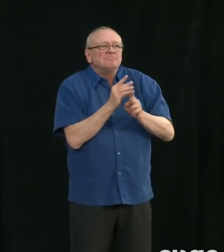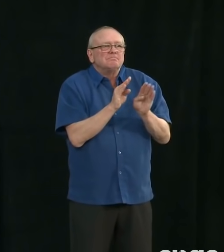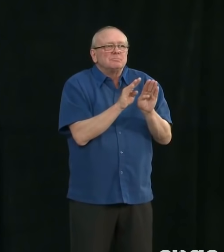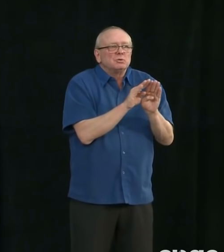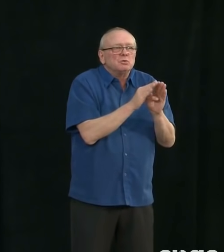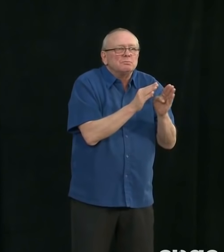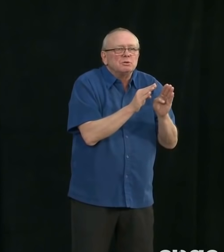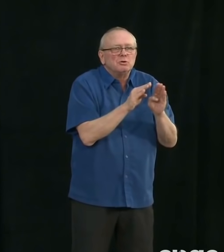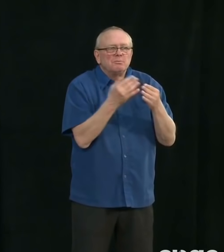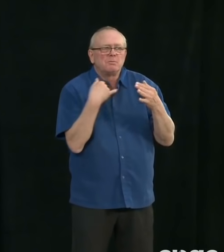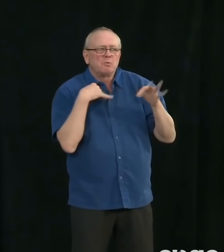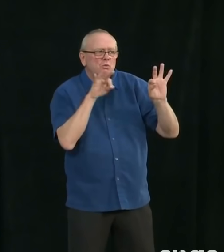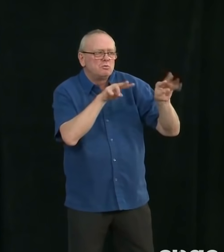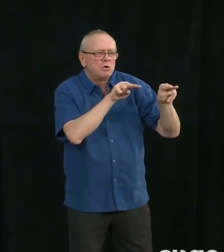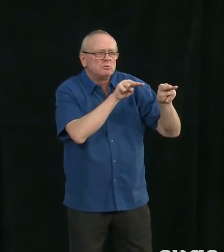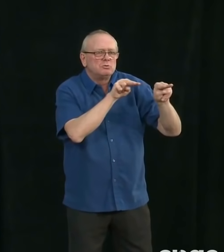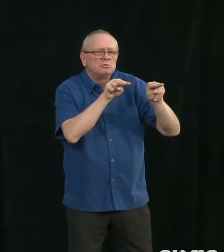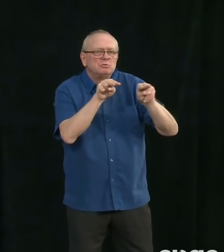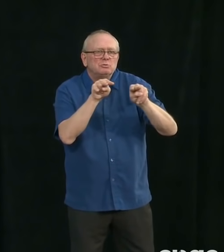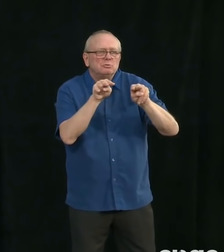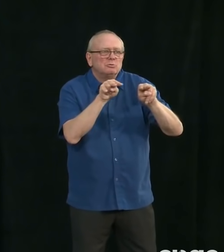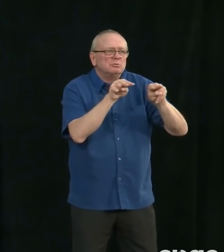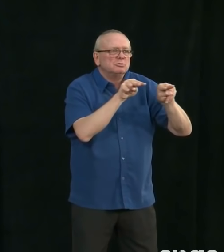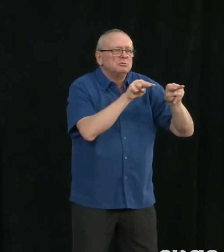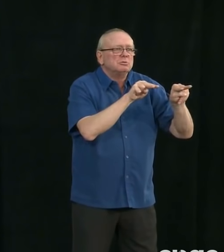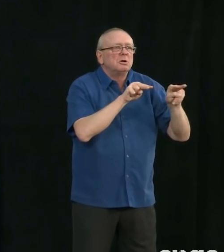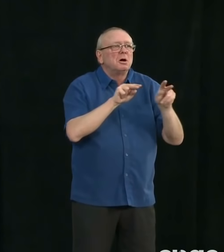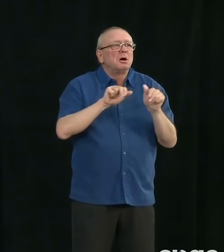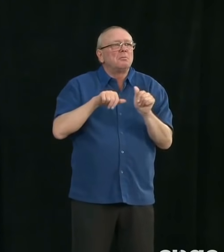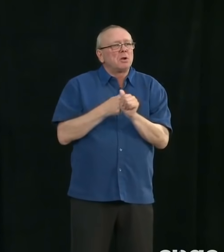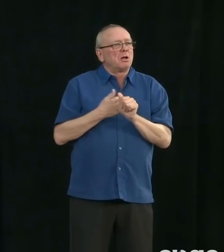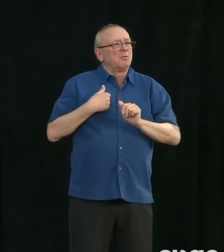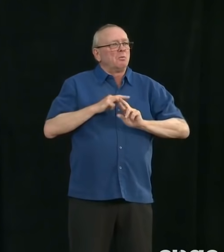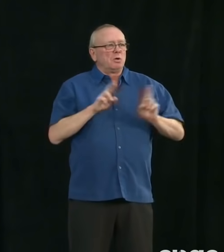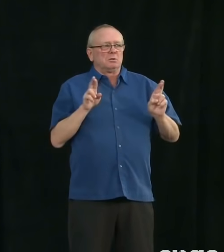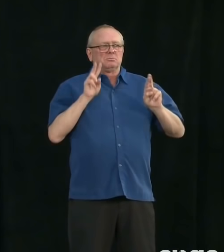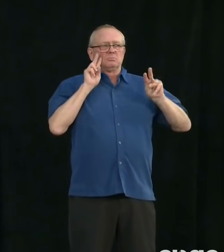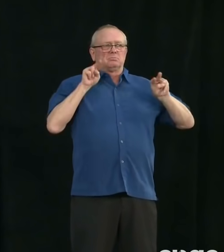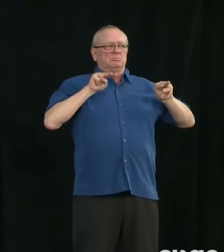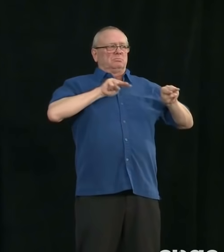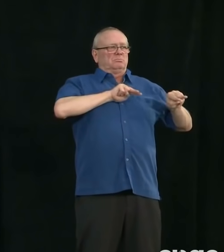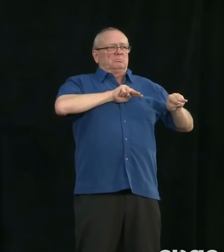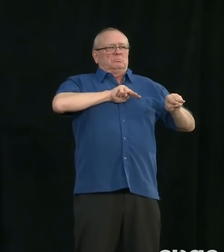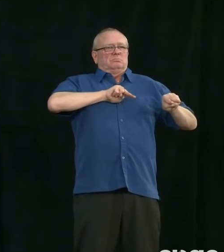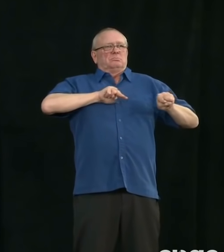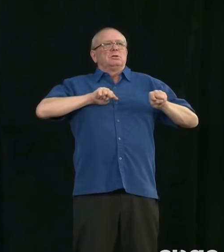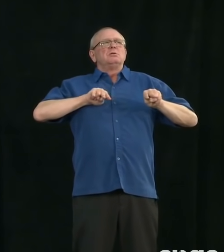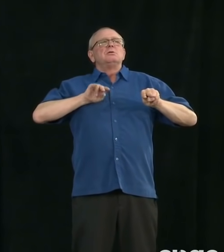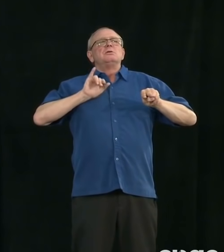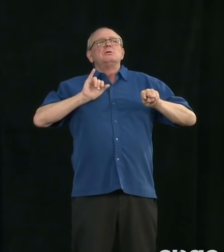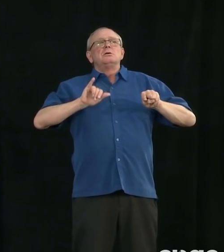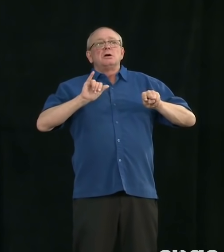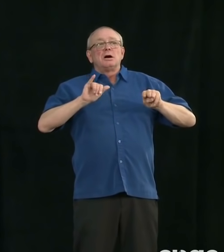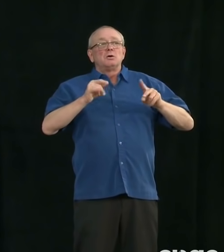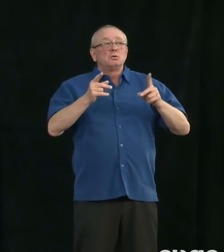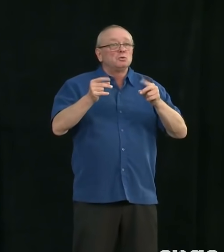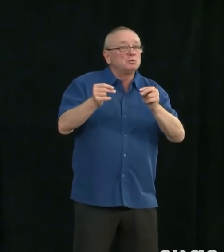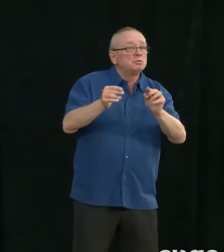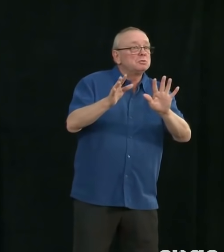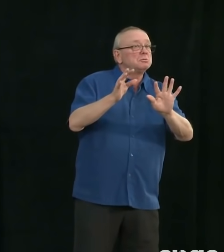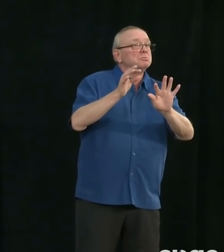will be to make sure that our activities are such that we can retain a level